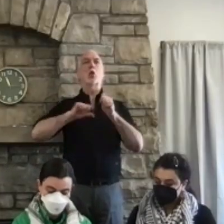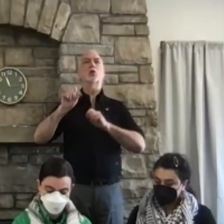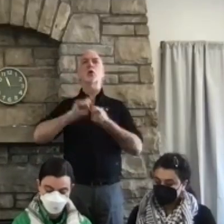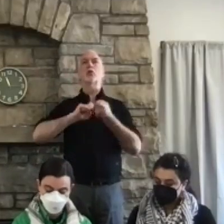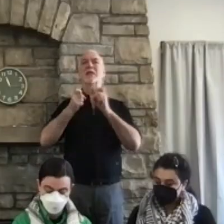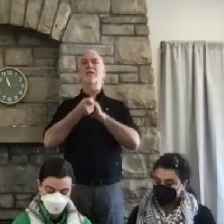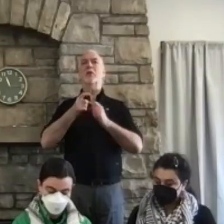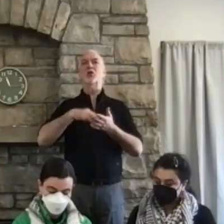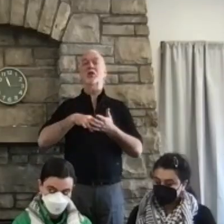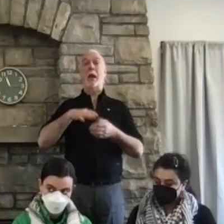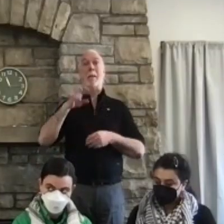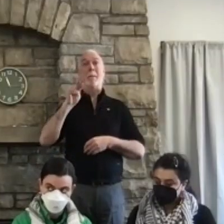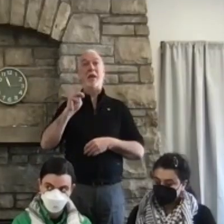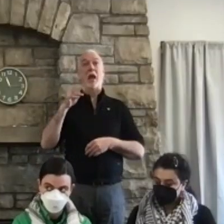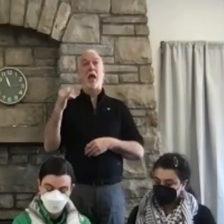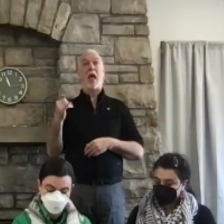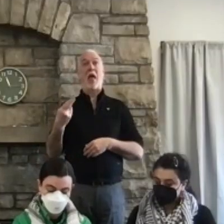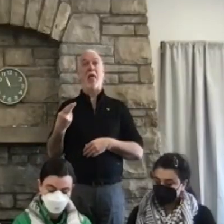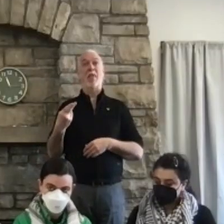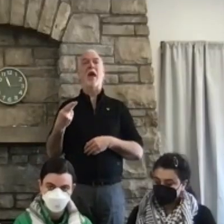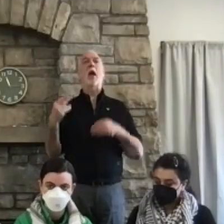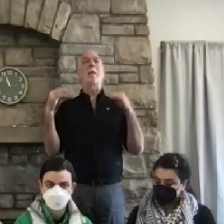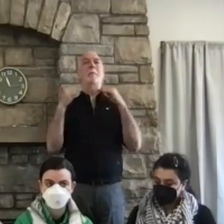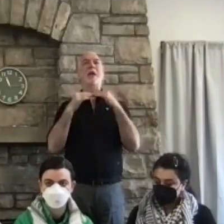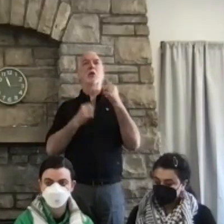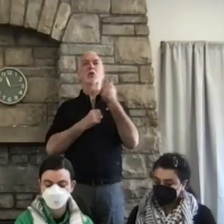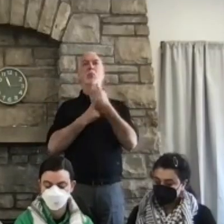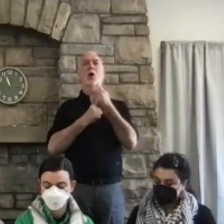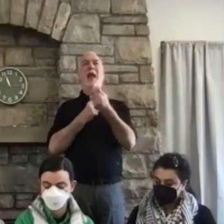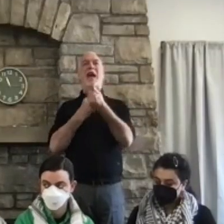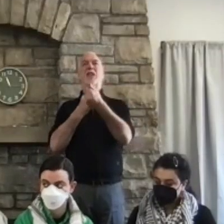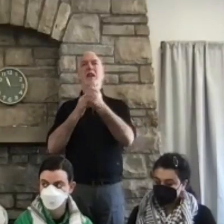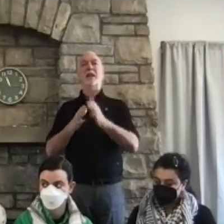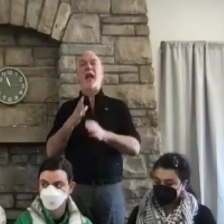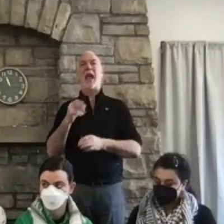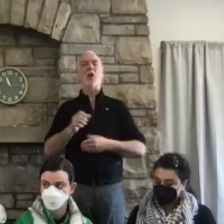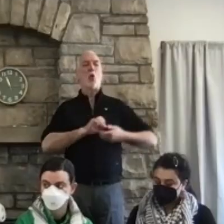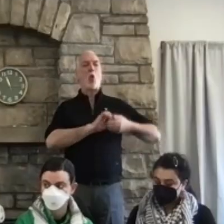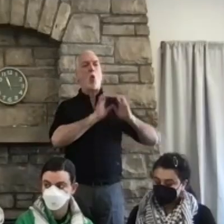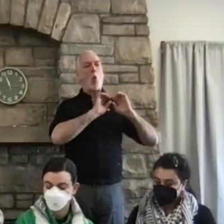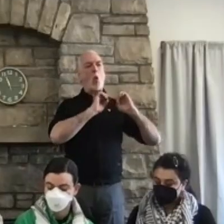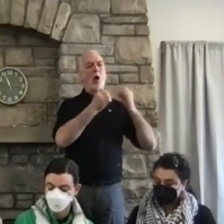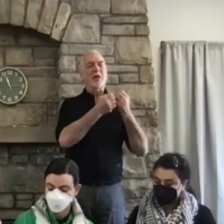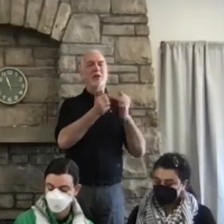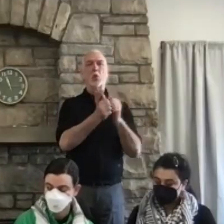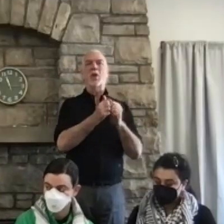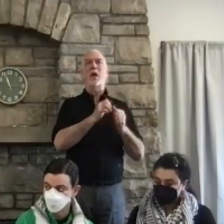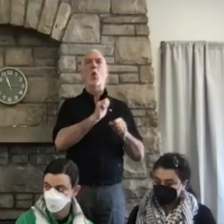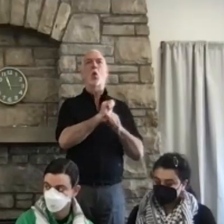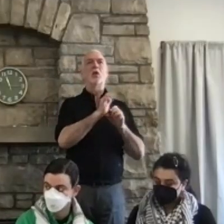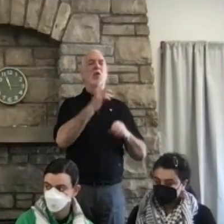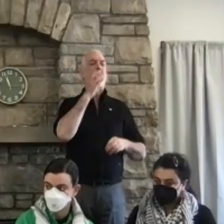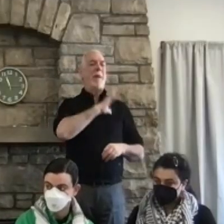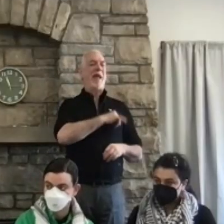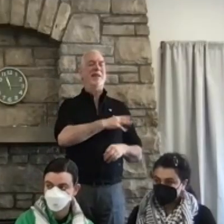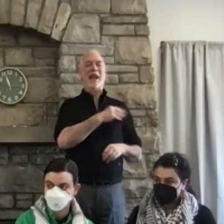studies, a mental health peer support advocate, and an organizer with Healthcare Workers for Palestine and JVP. Much